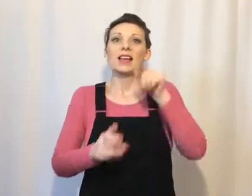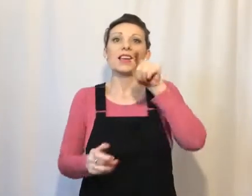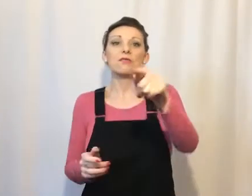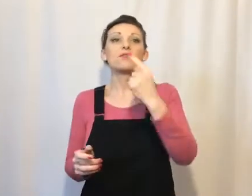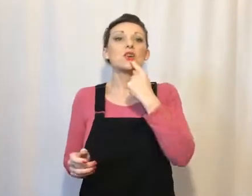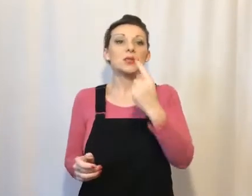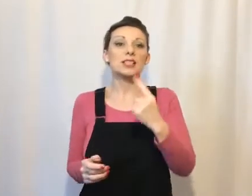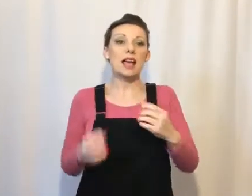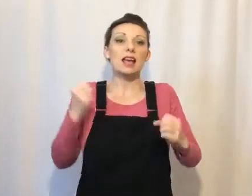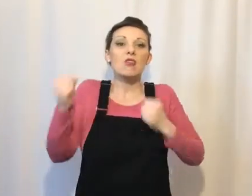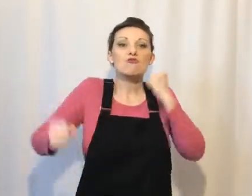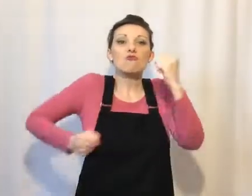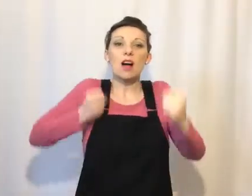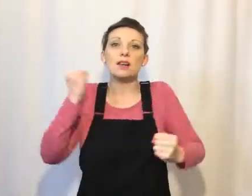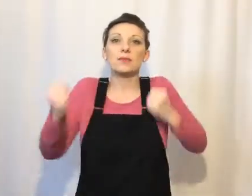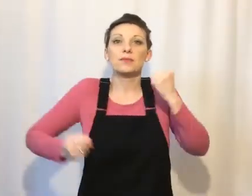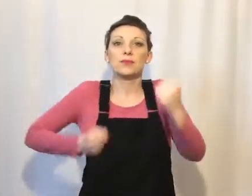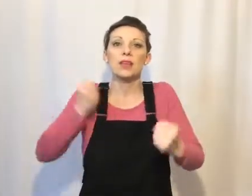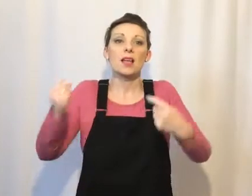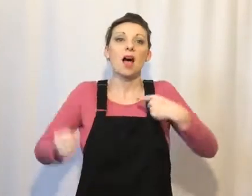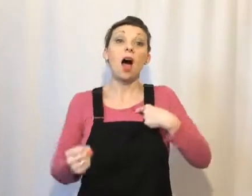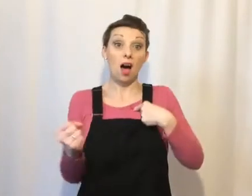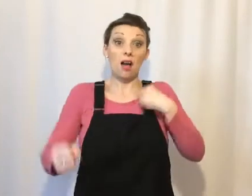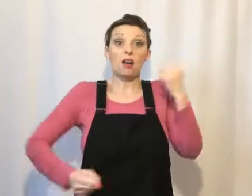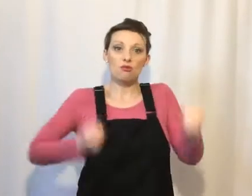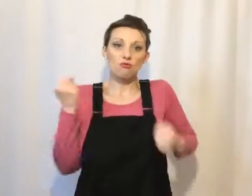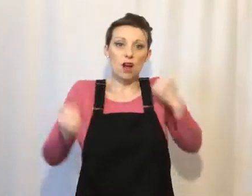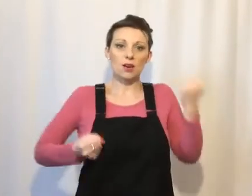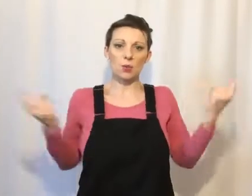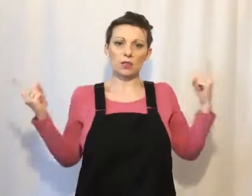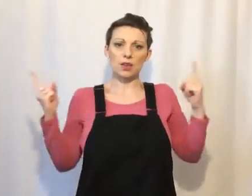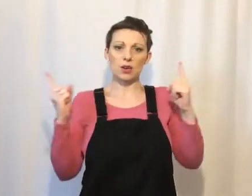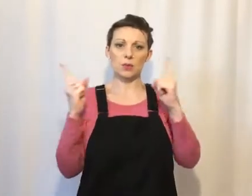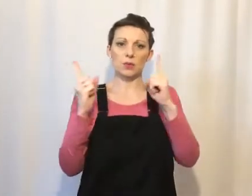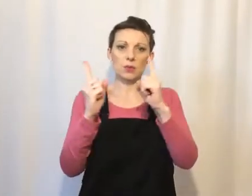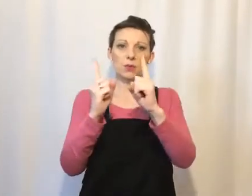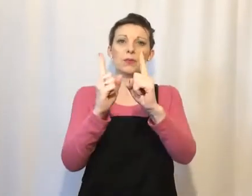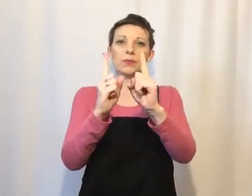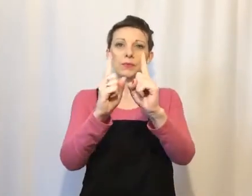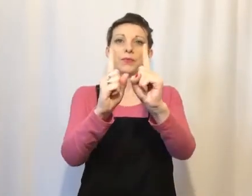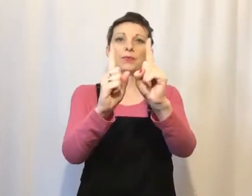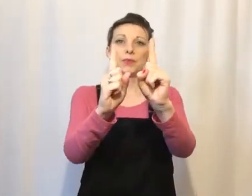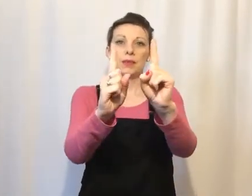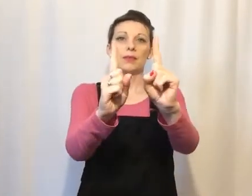If you say run, I'll run with you.